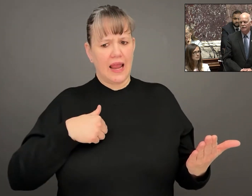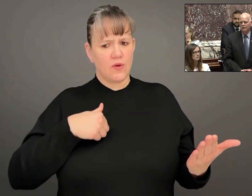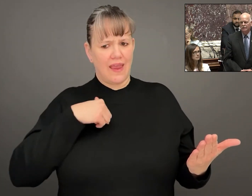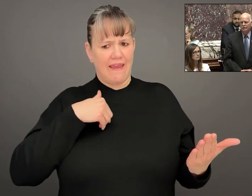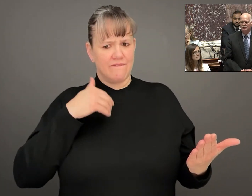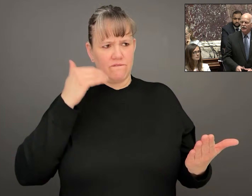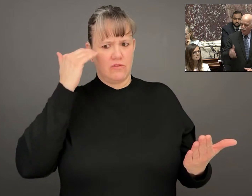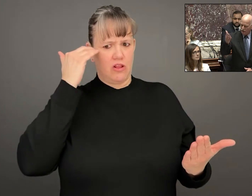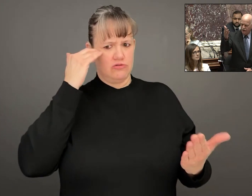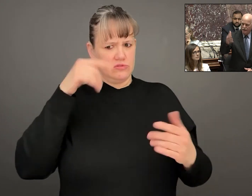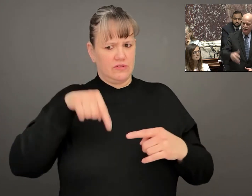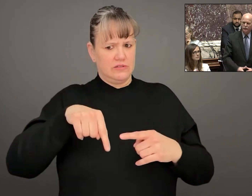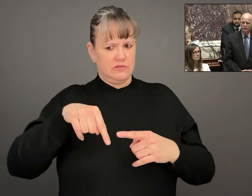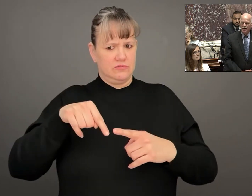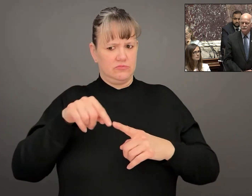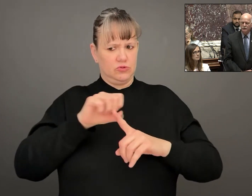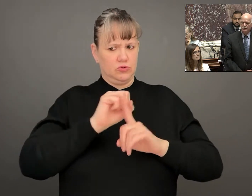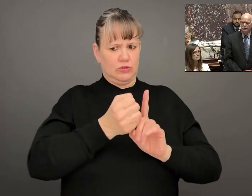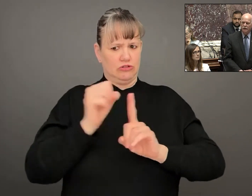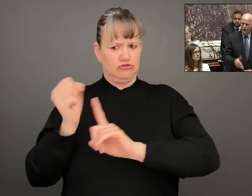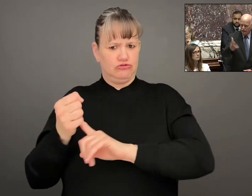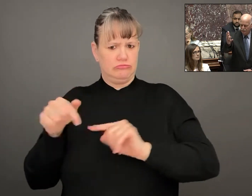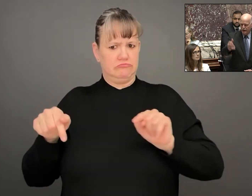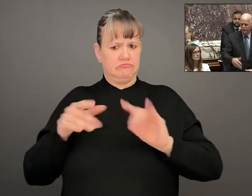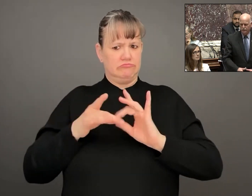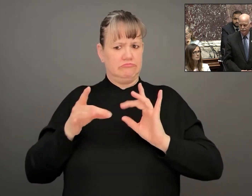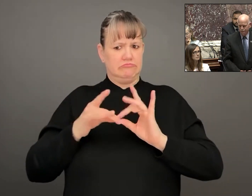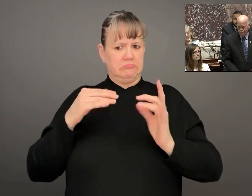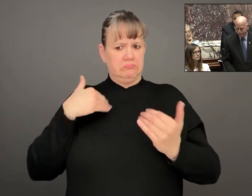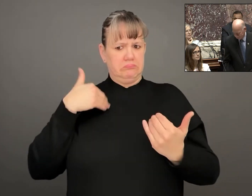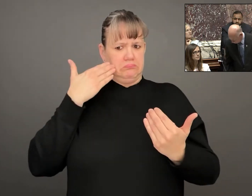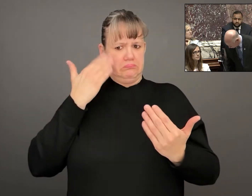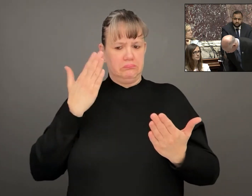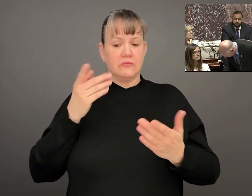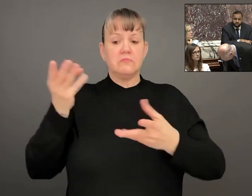speak, but I will take it under advisement and get back to you.